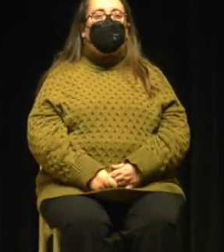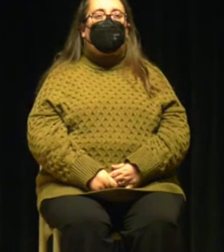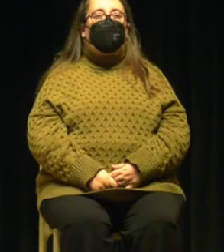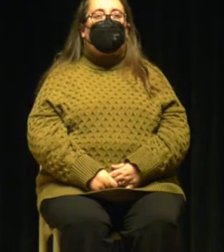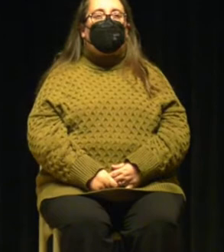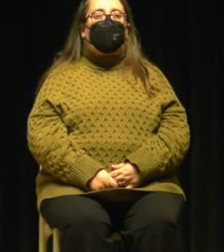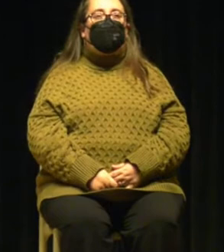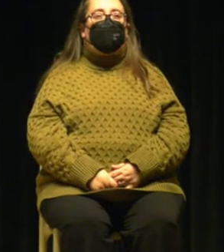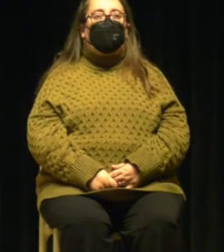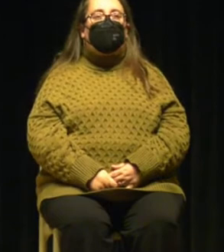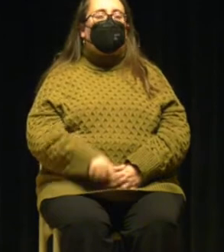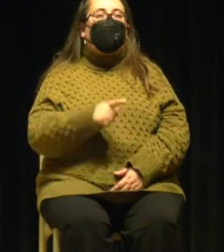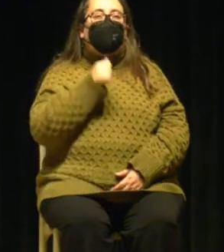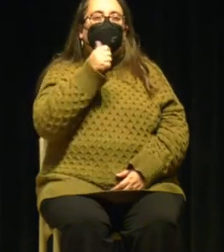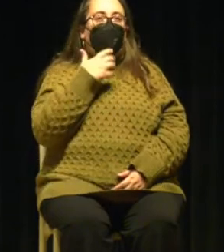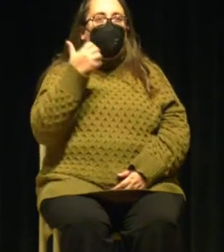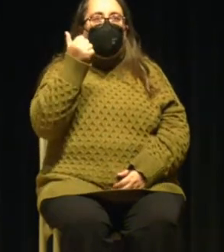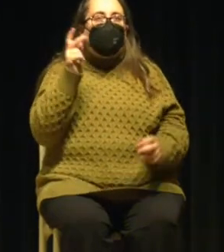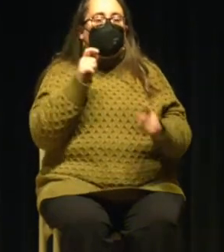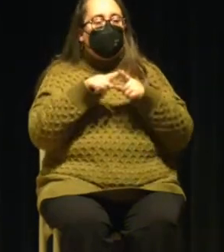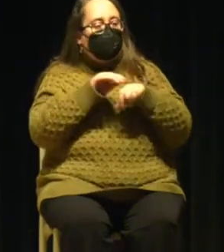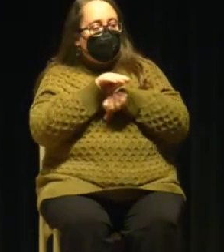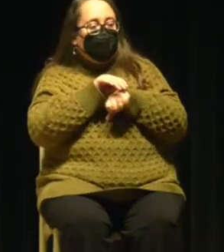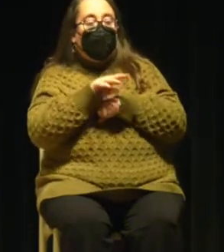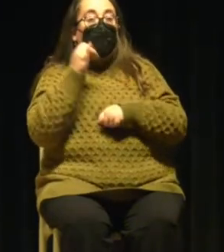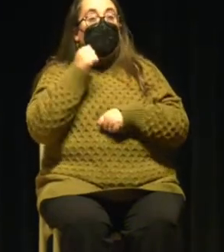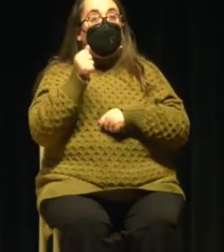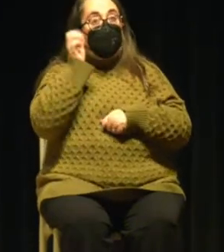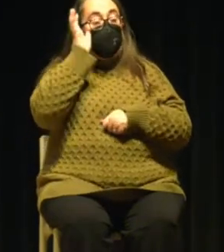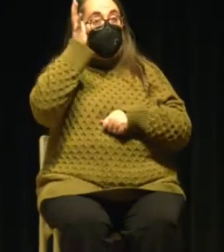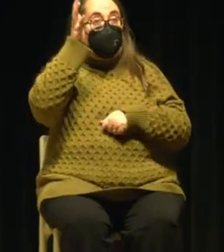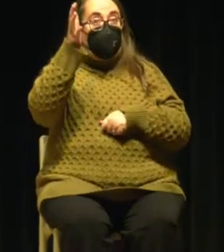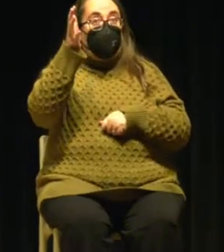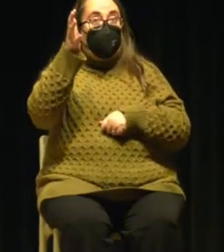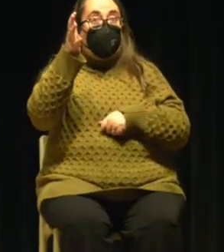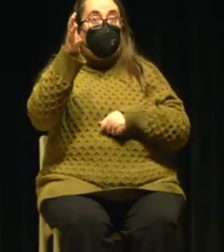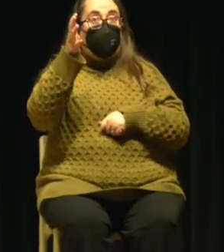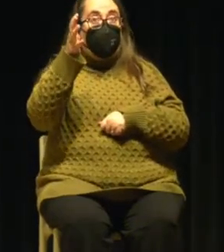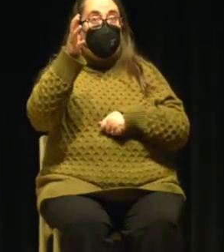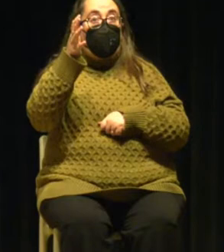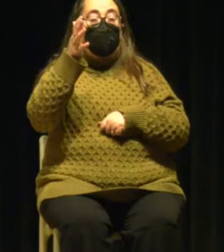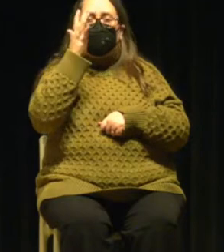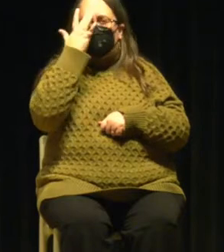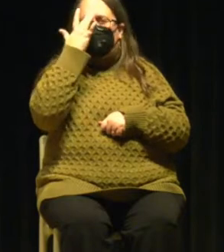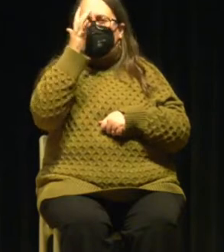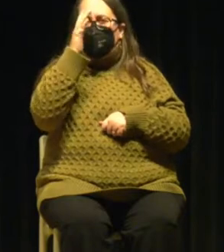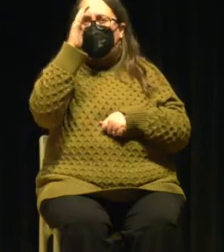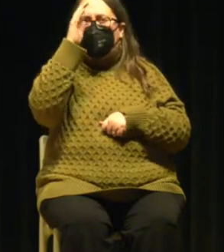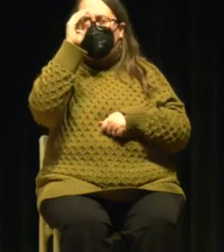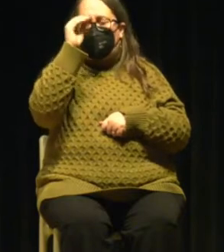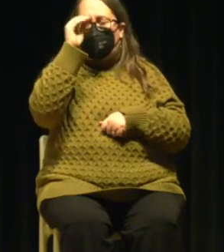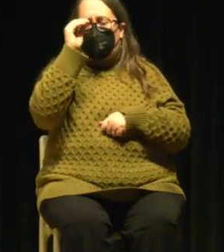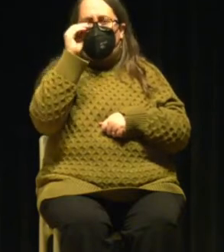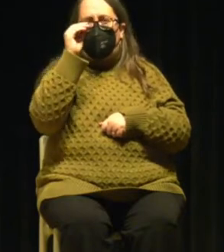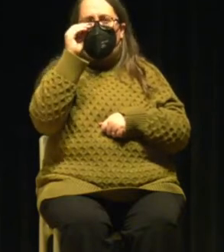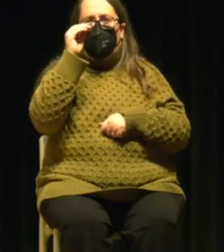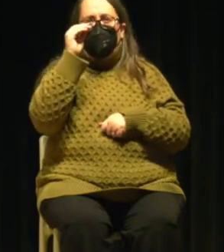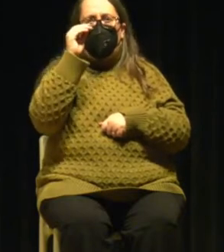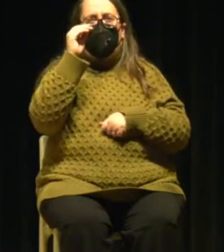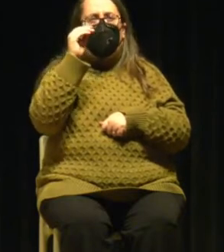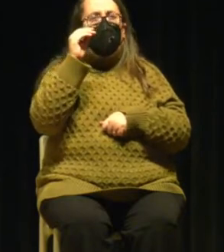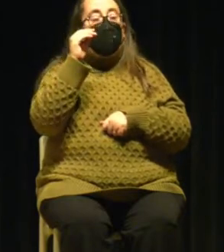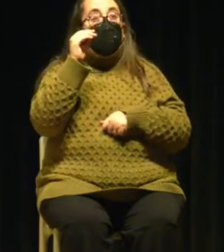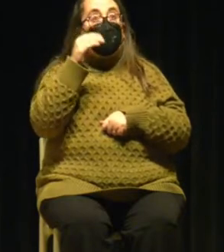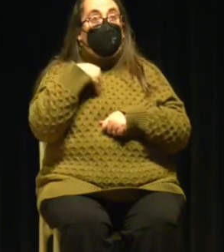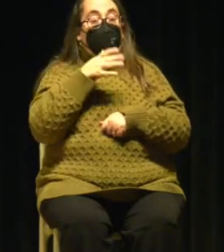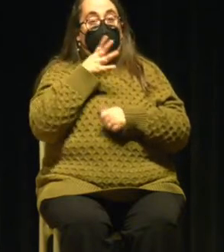they didn't have elders to advise them, you know, frankly. If my grandfather, who was a pretty wise man, like he chucked the baby formula my